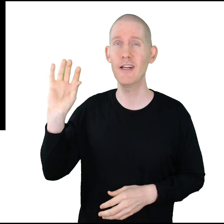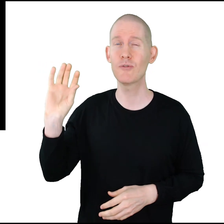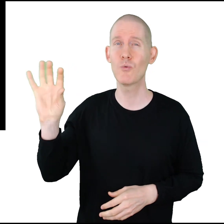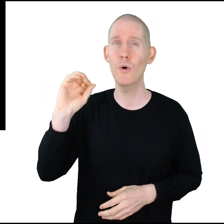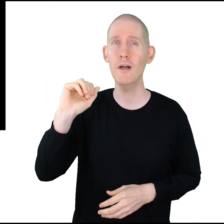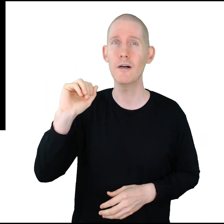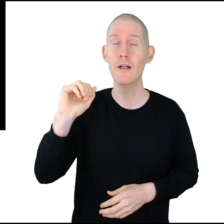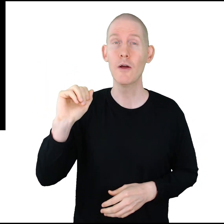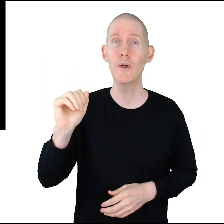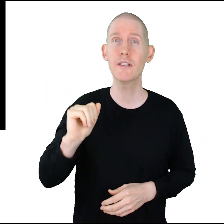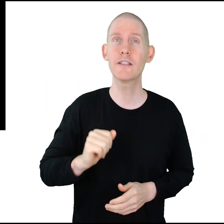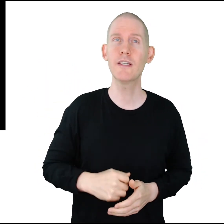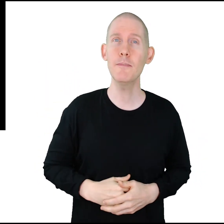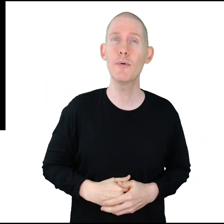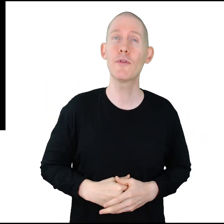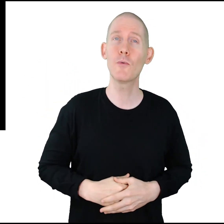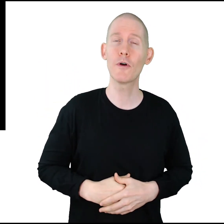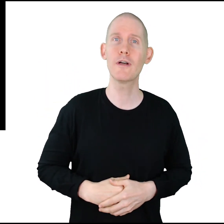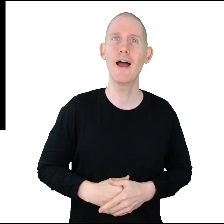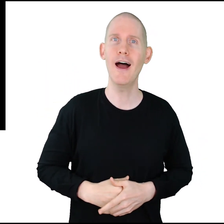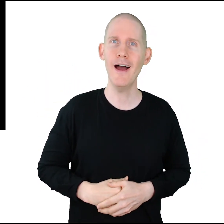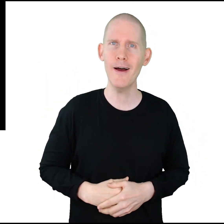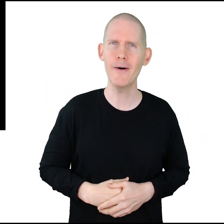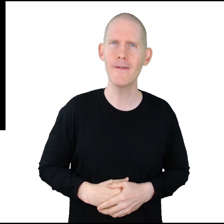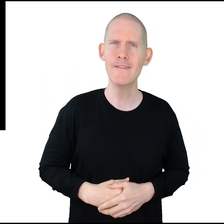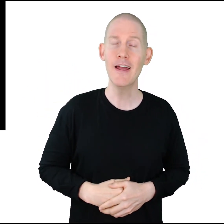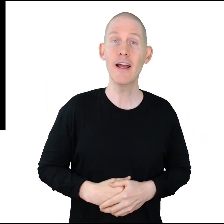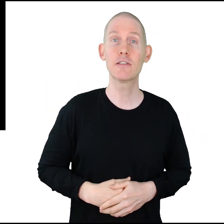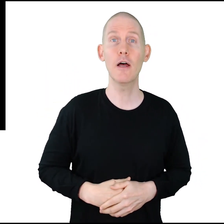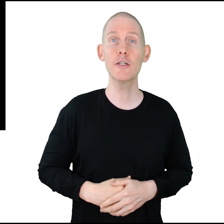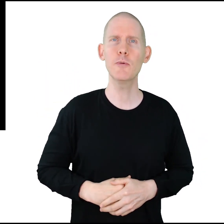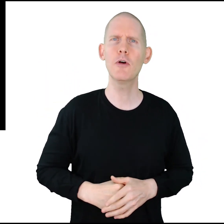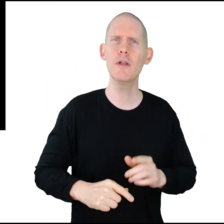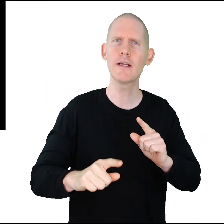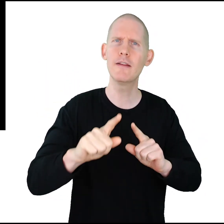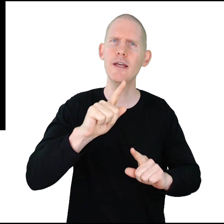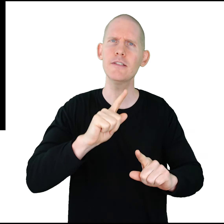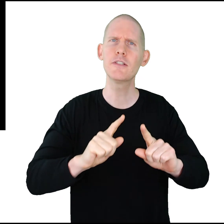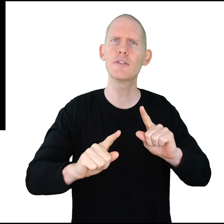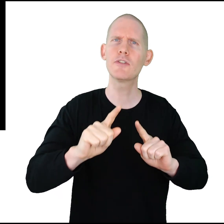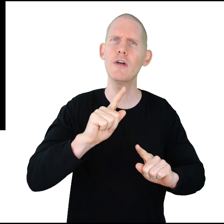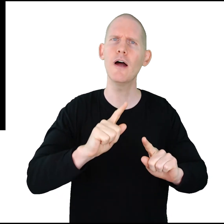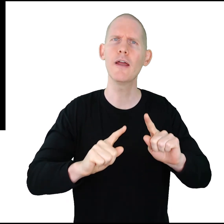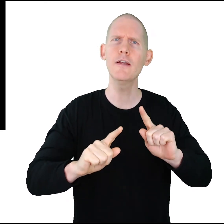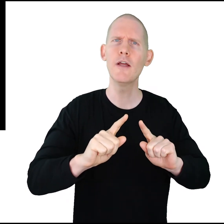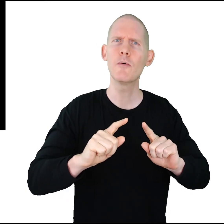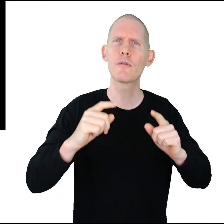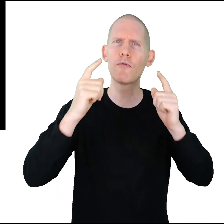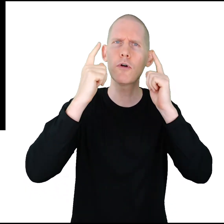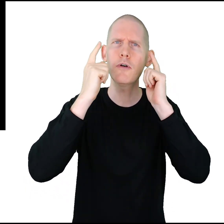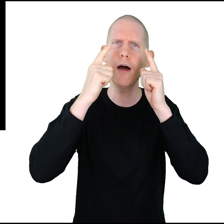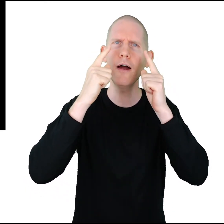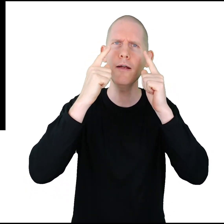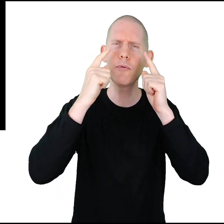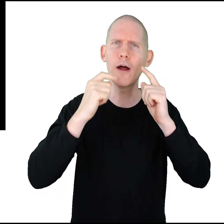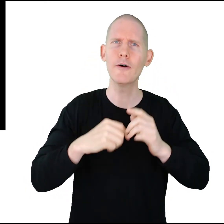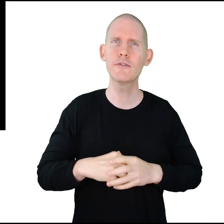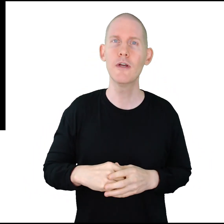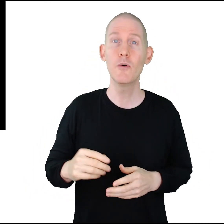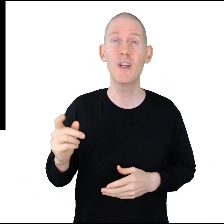as well. We could skip the word how. As long as we go like this, sign, with furrowed eyebrows, we could